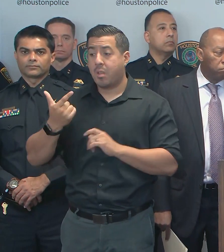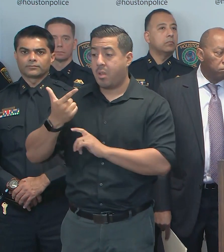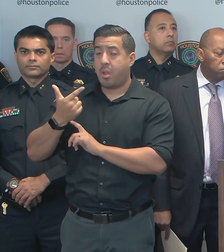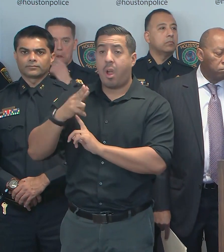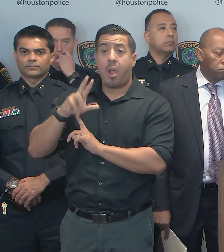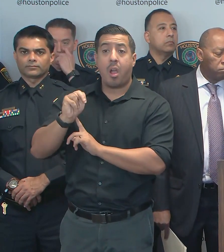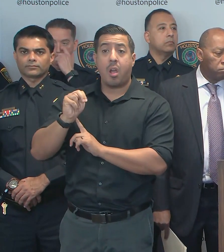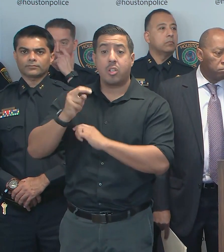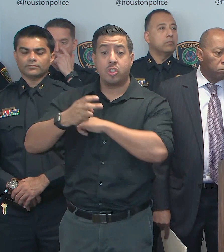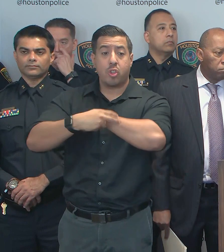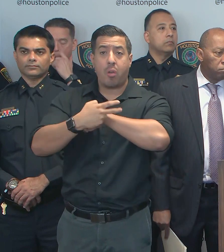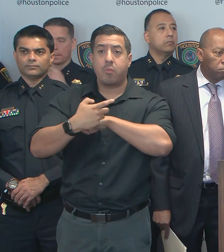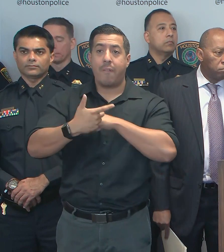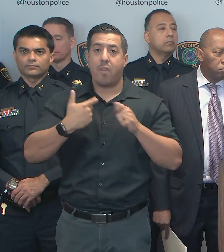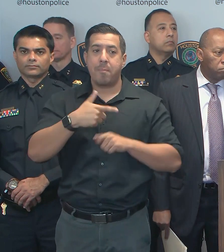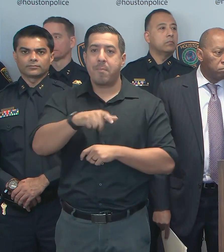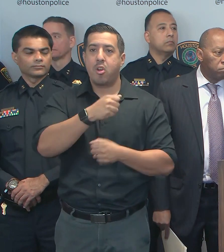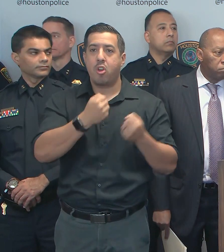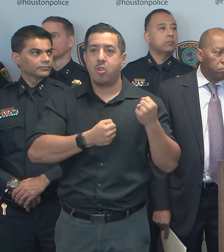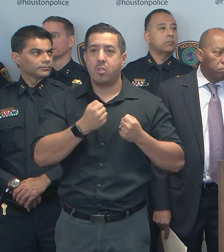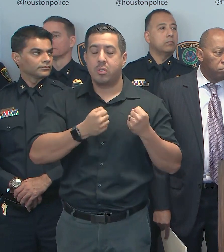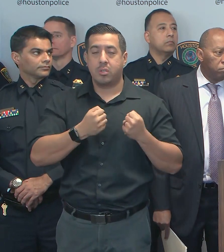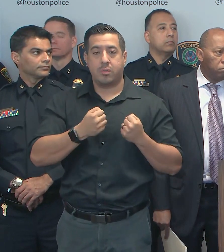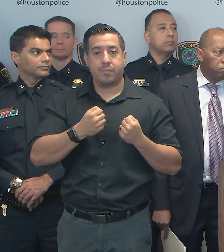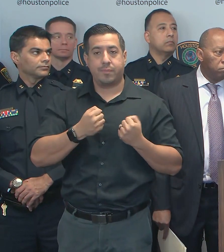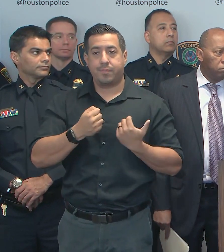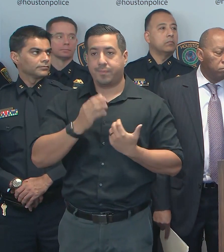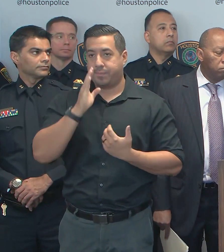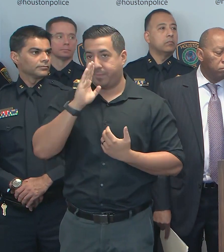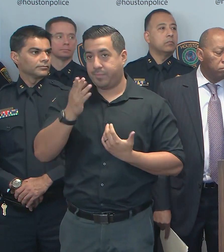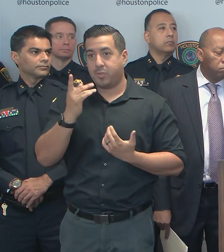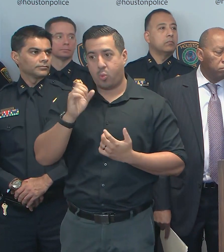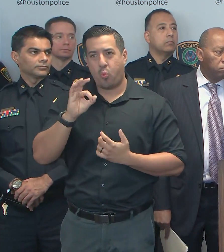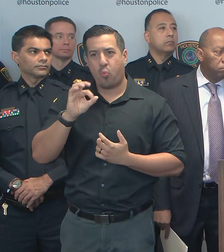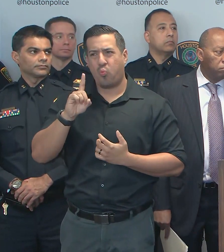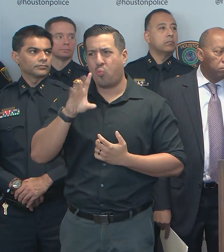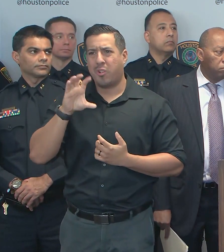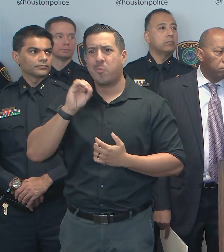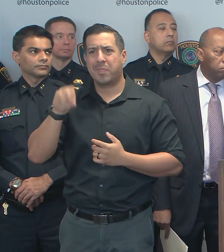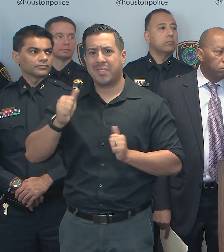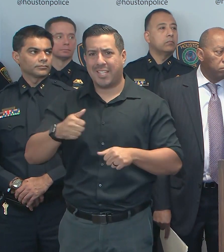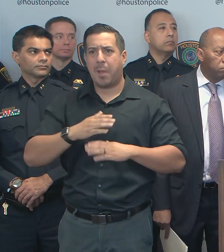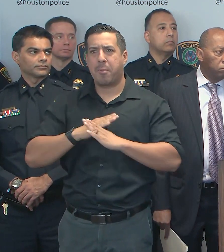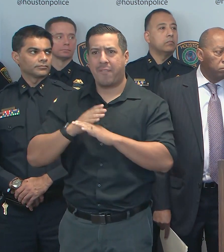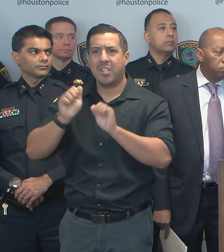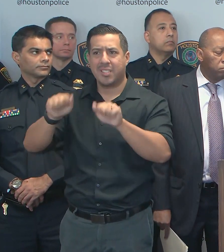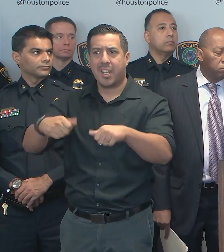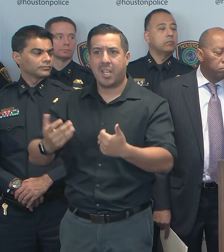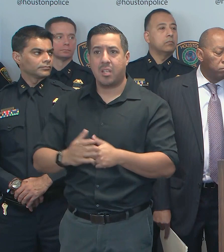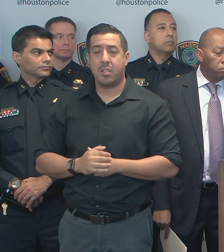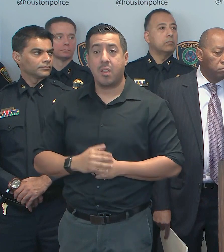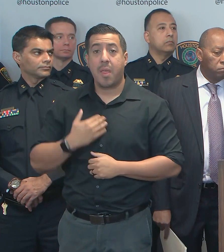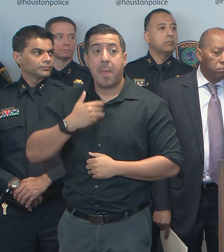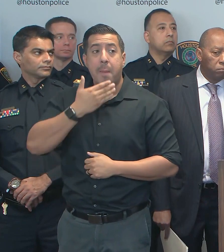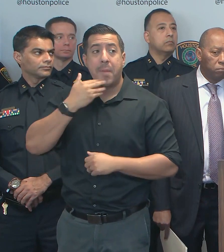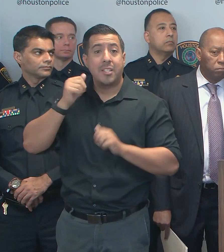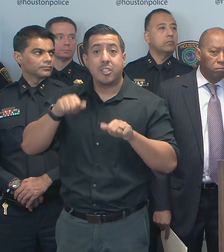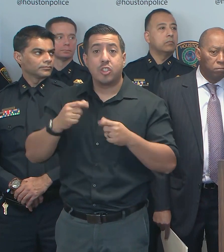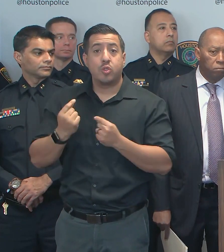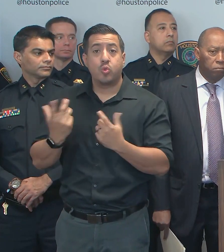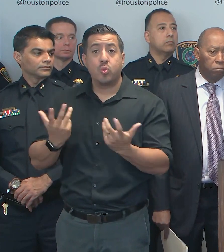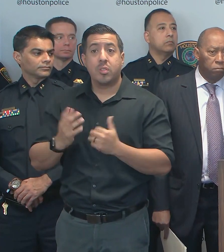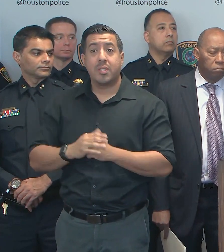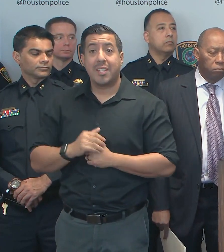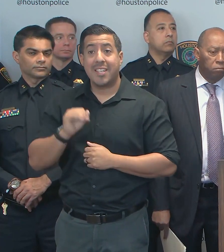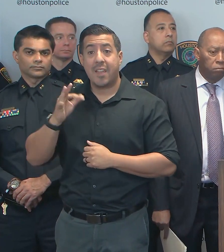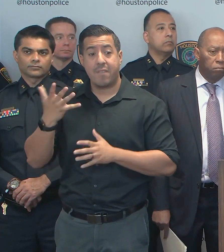from vehicles. This is 100% preventable, okay? The best thing that we can do, if you're going to